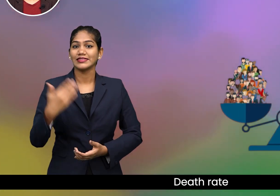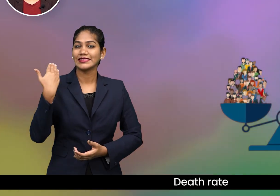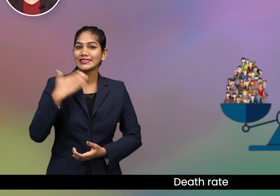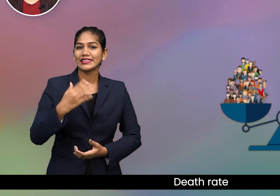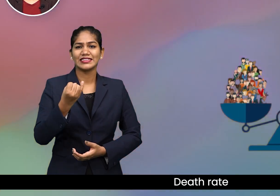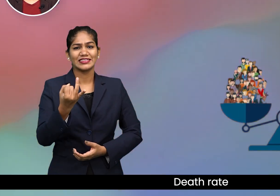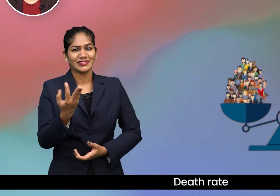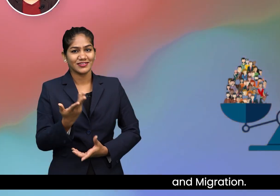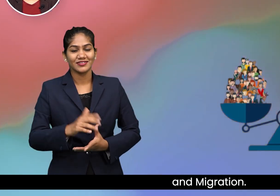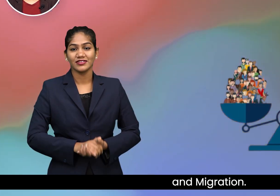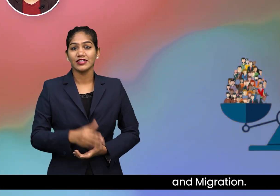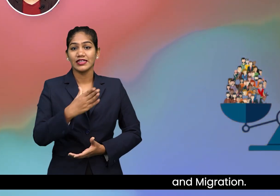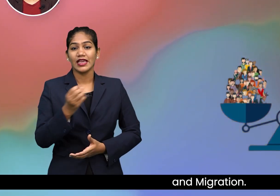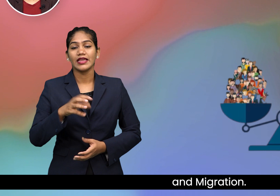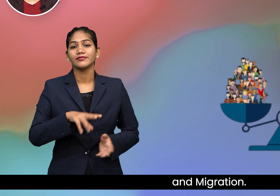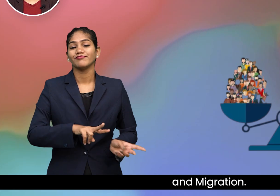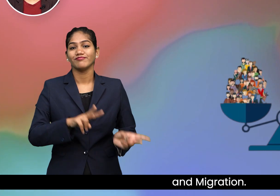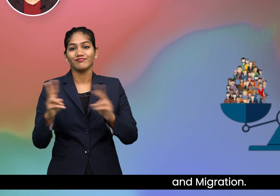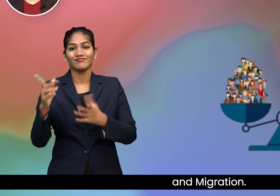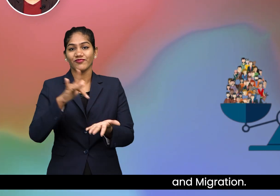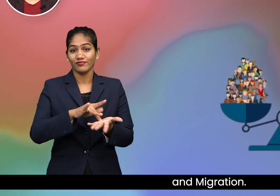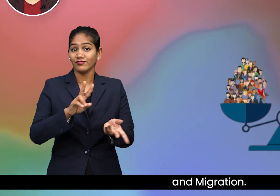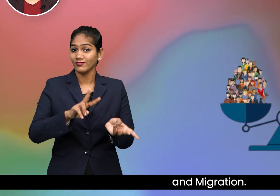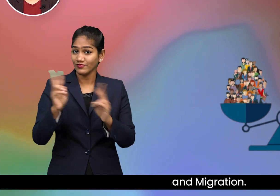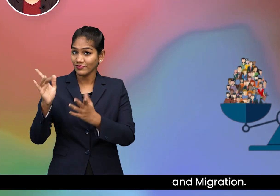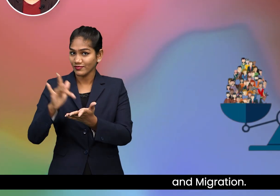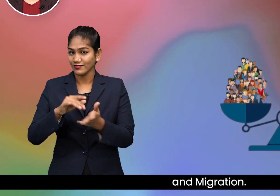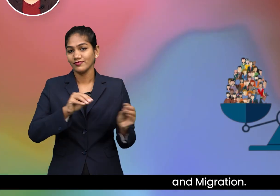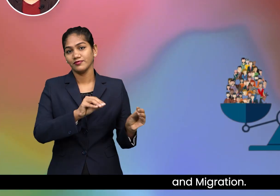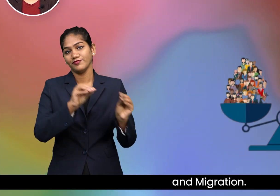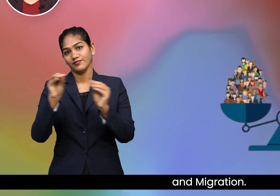death rate, and migration.